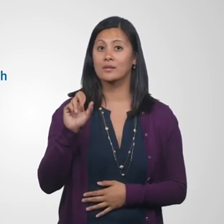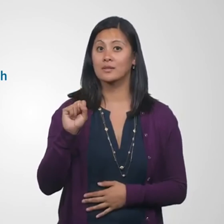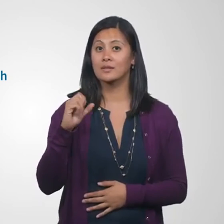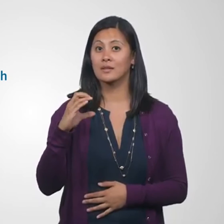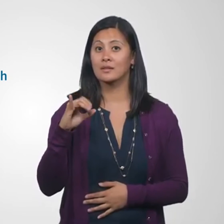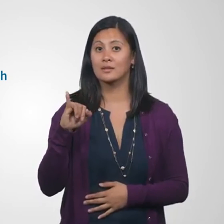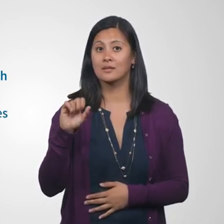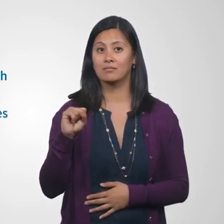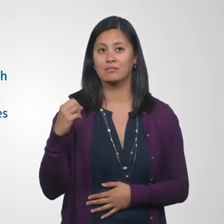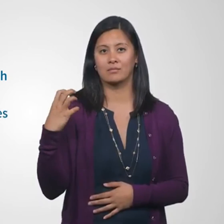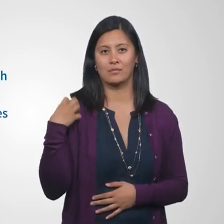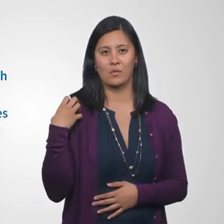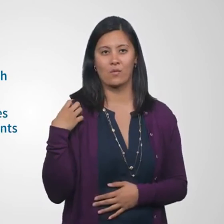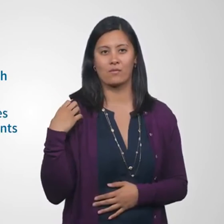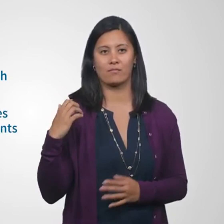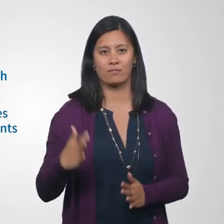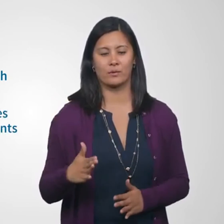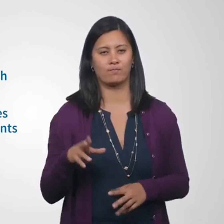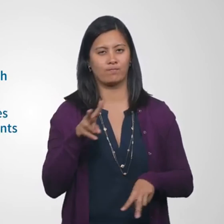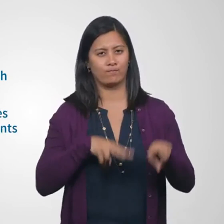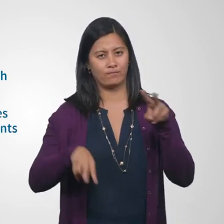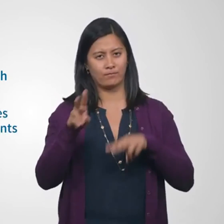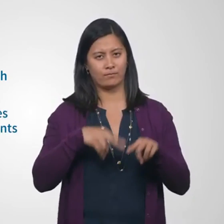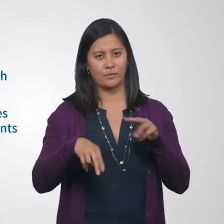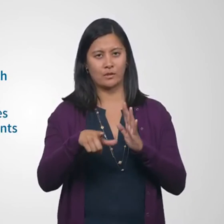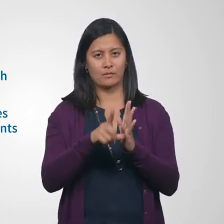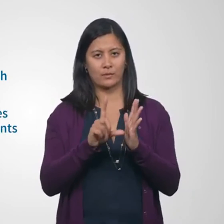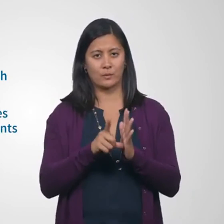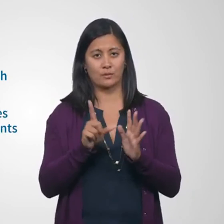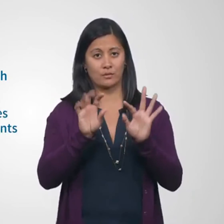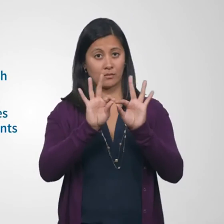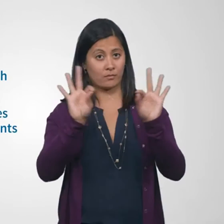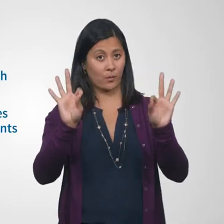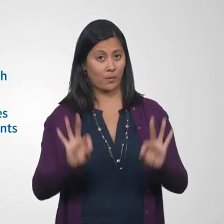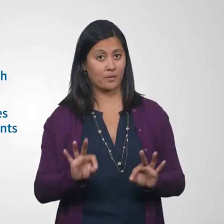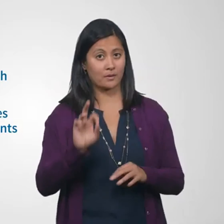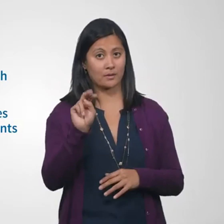A USCIS officer reviews Form N400 with you